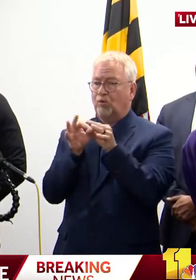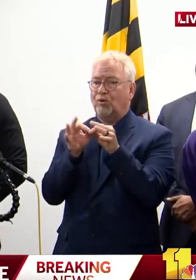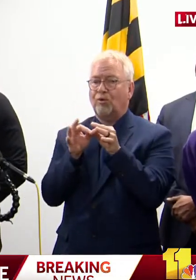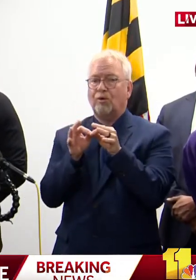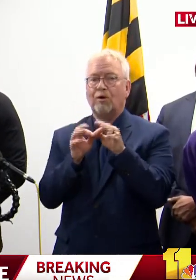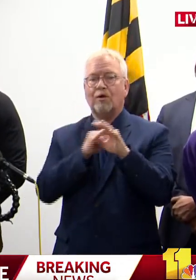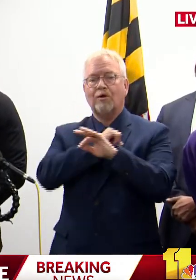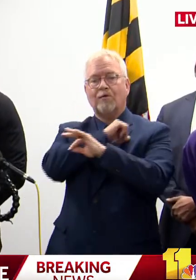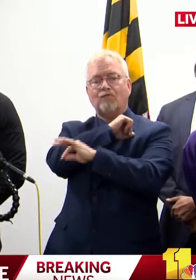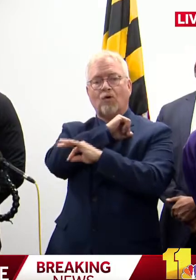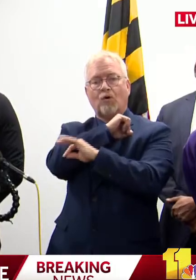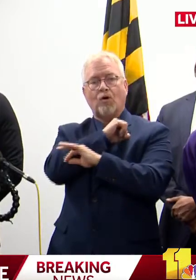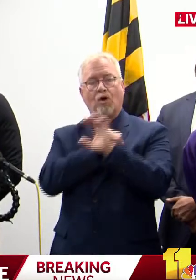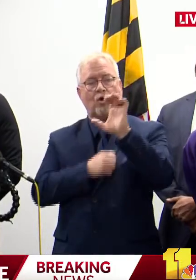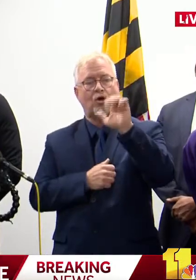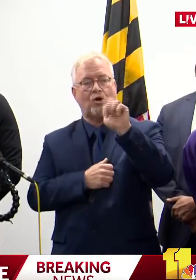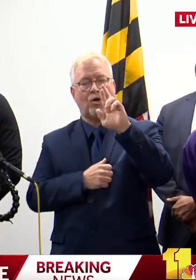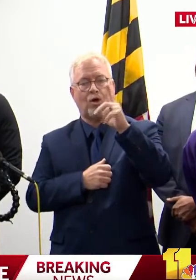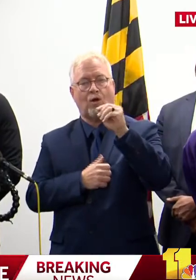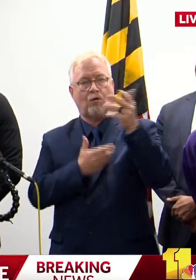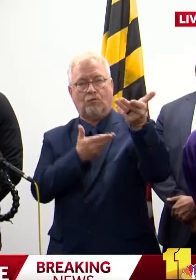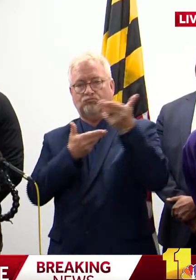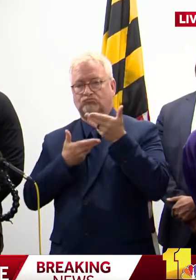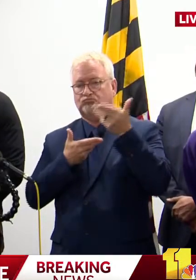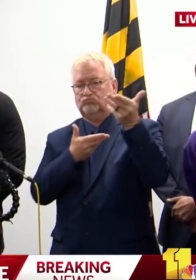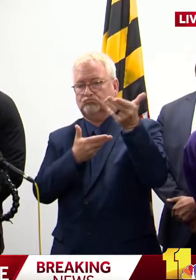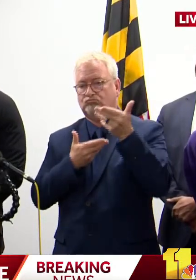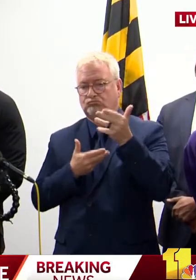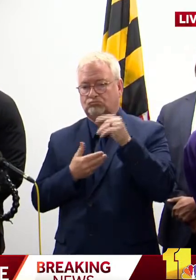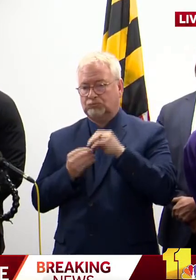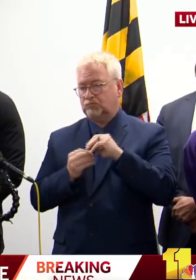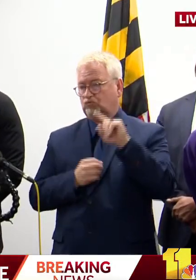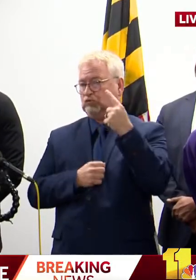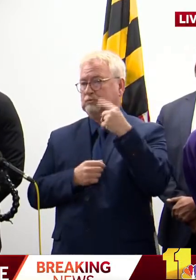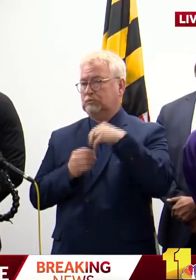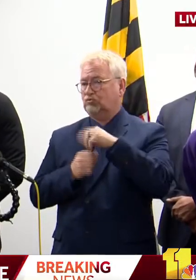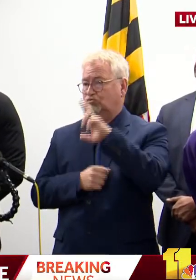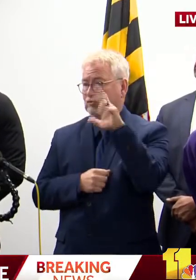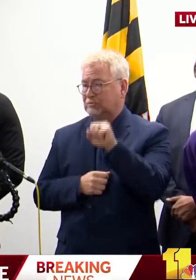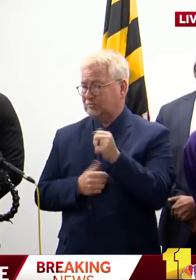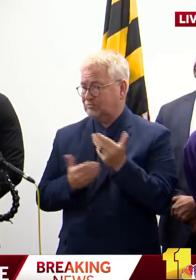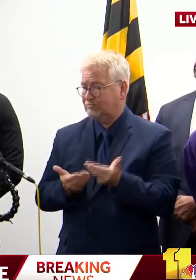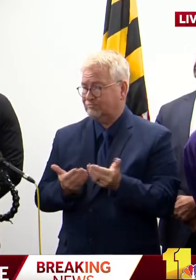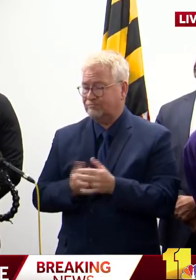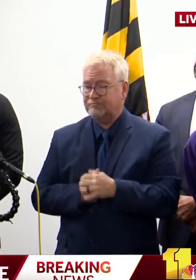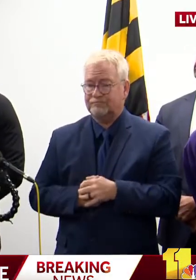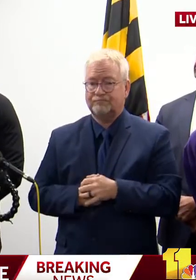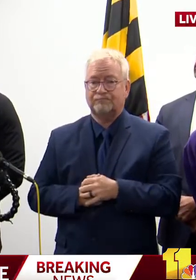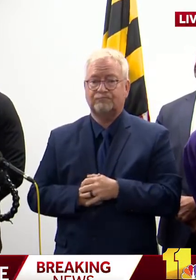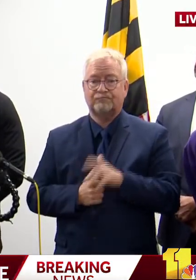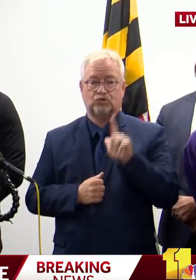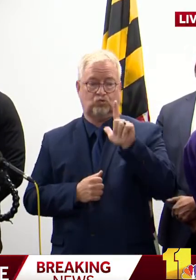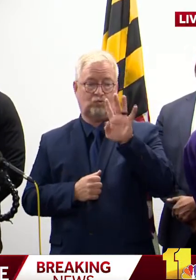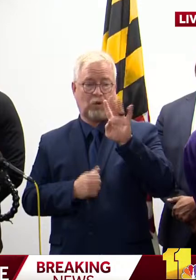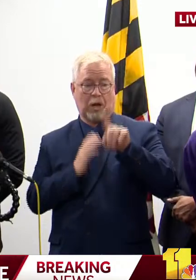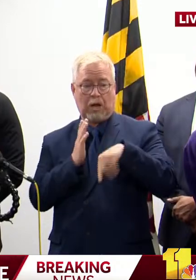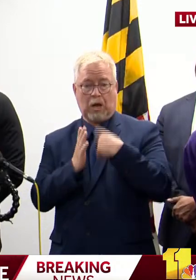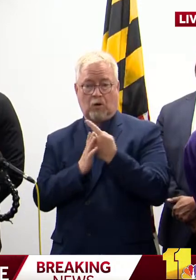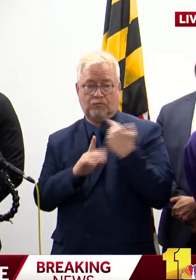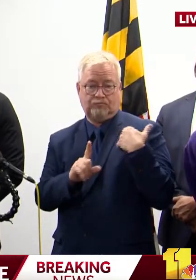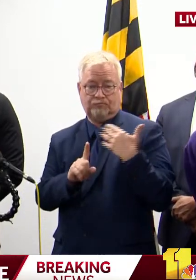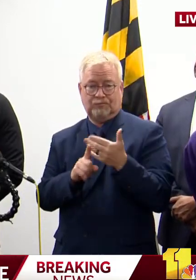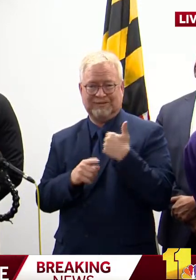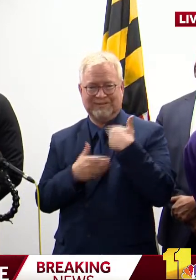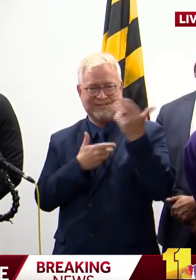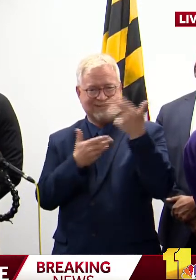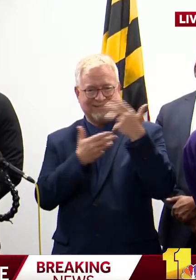the largest in the country. Now, in the last 24 hours, we've had a chance to work with